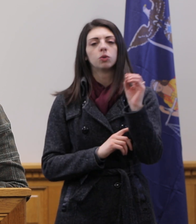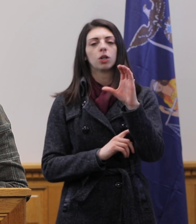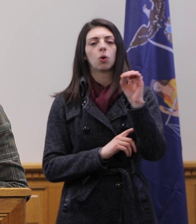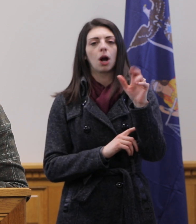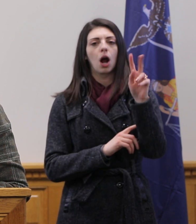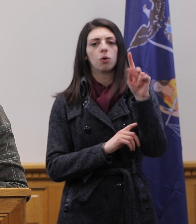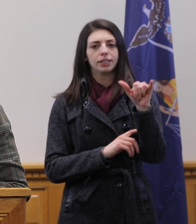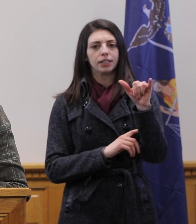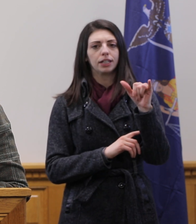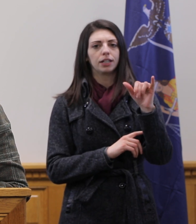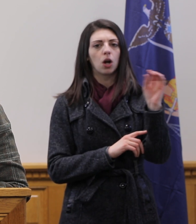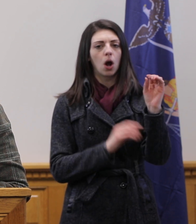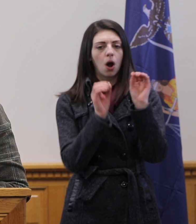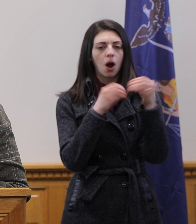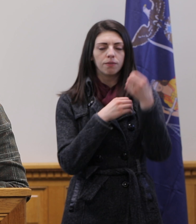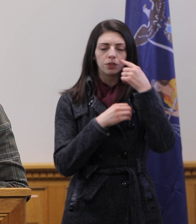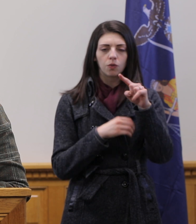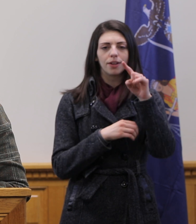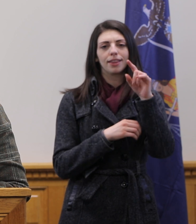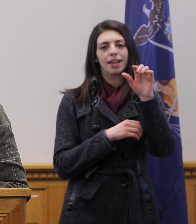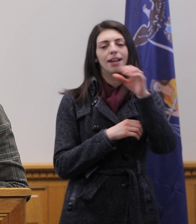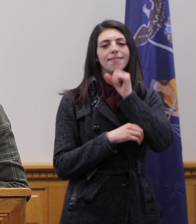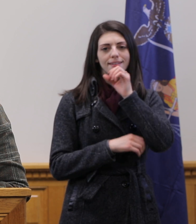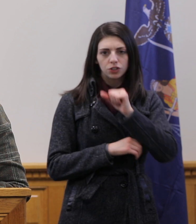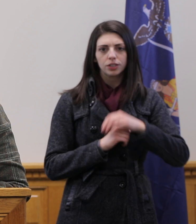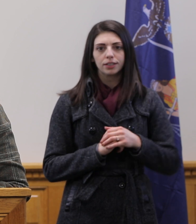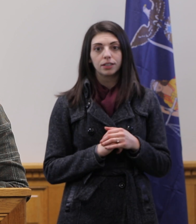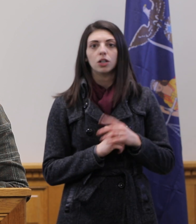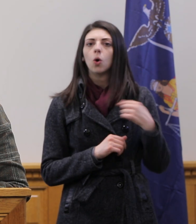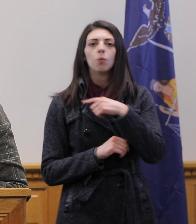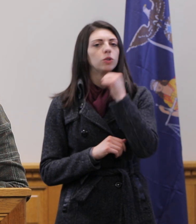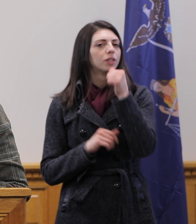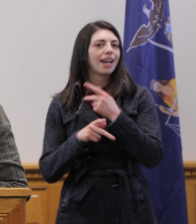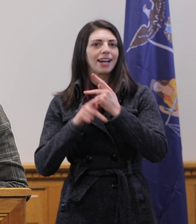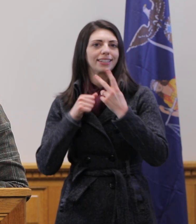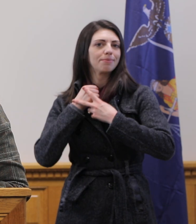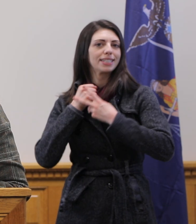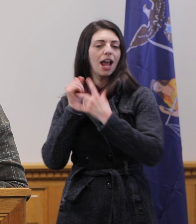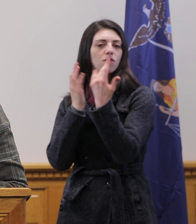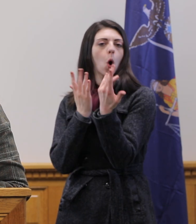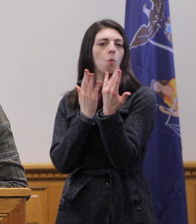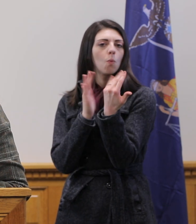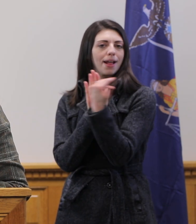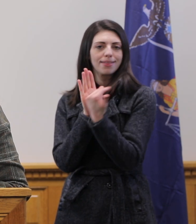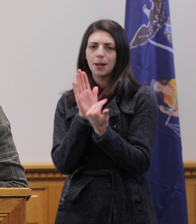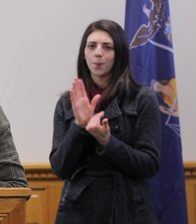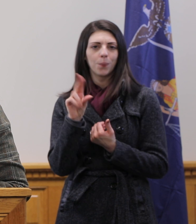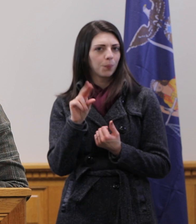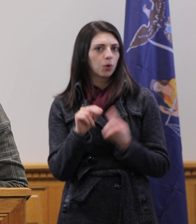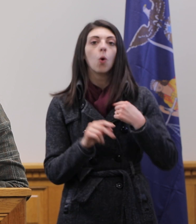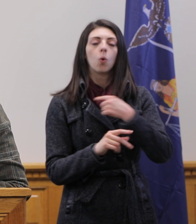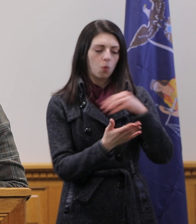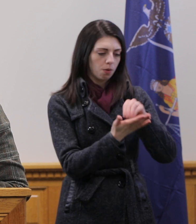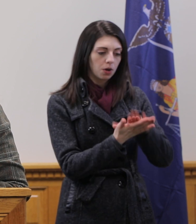County Office for the Aging. The Office for the Aging is not keeping a wait list for the vaccine. We are documenting each call